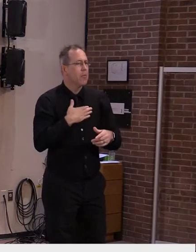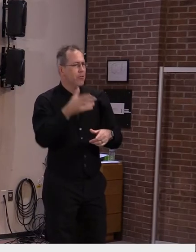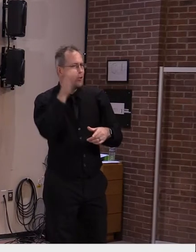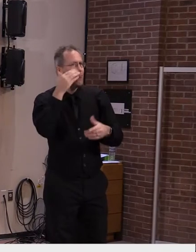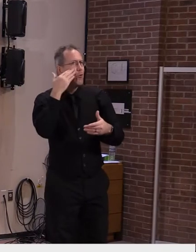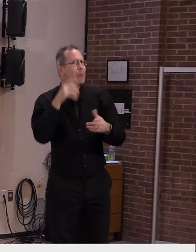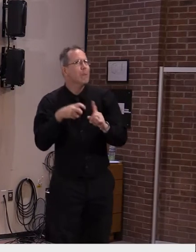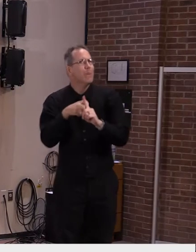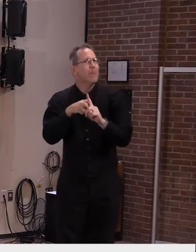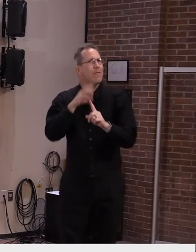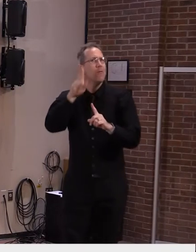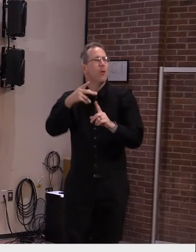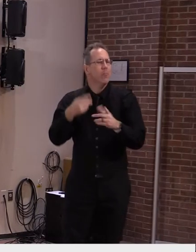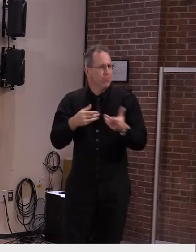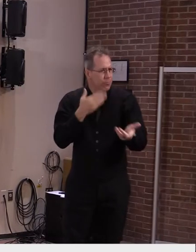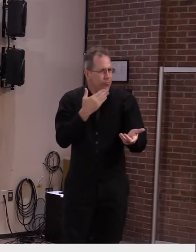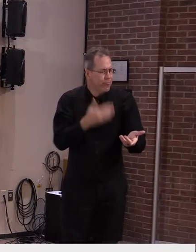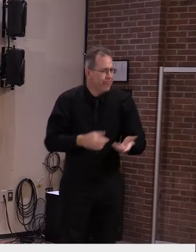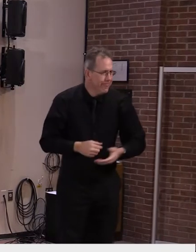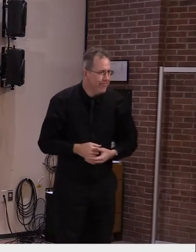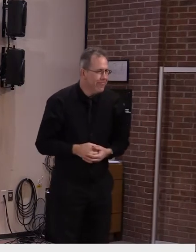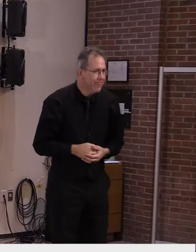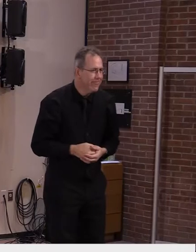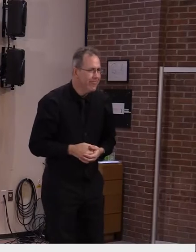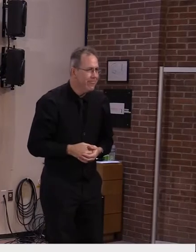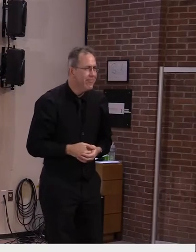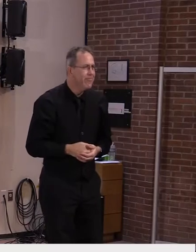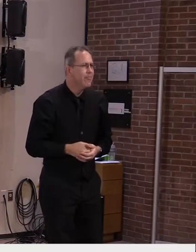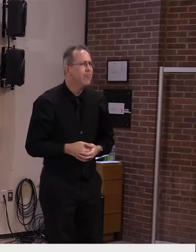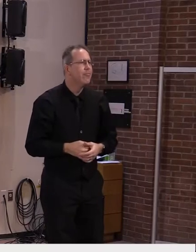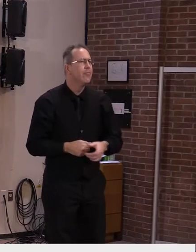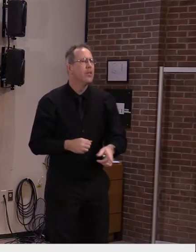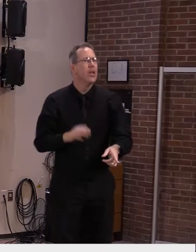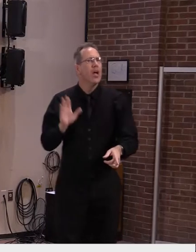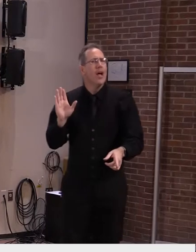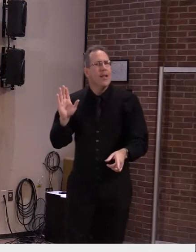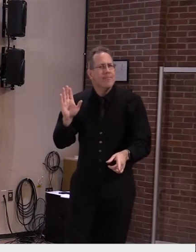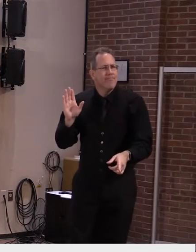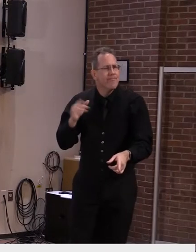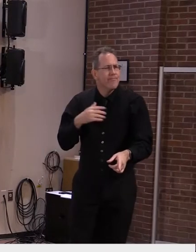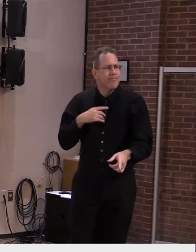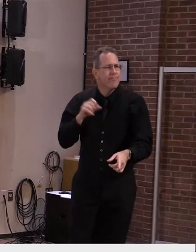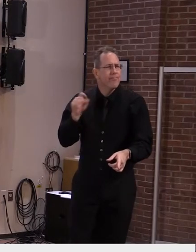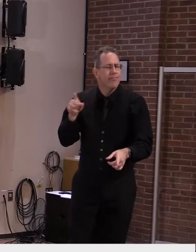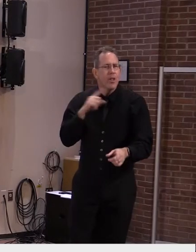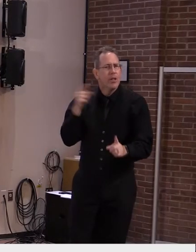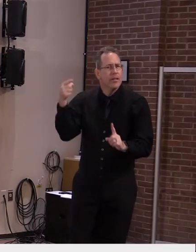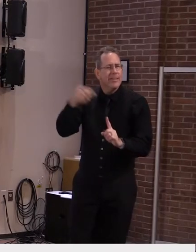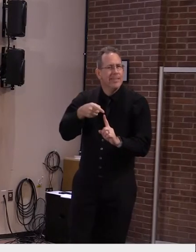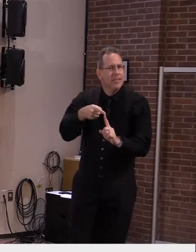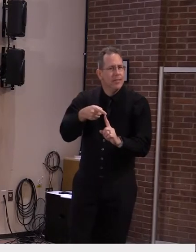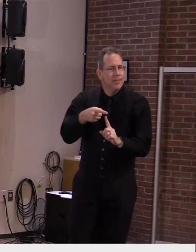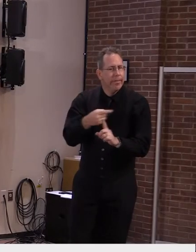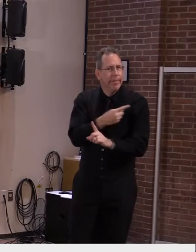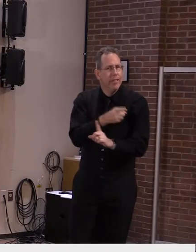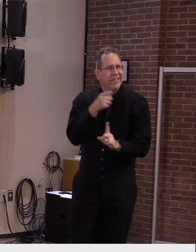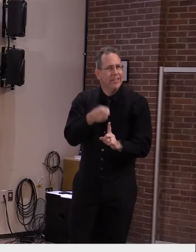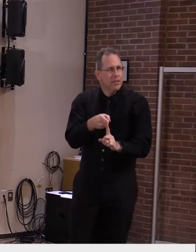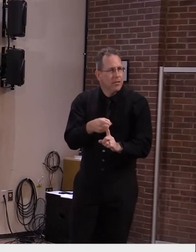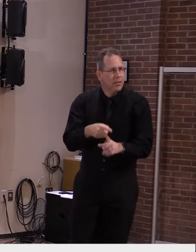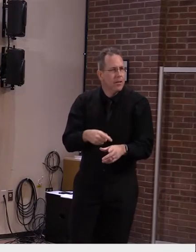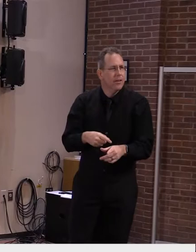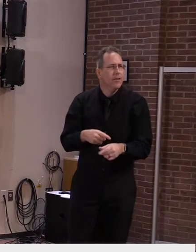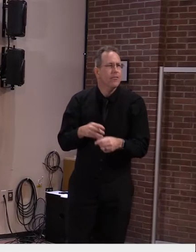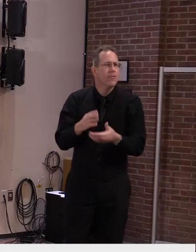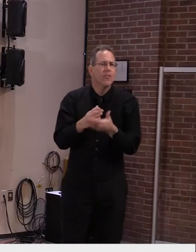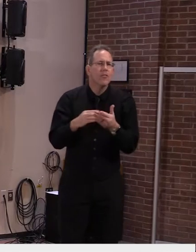to look at that. And well, the conversations have, sorry to interrupt, the conversations have started, yep. And there are local EMS who